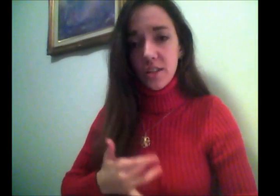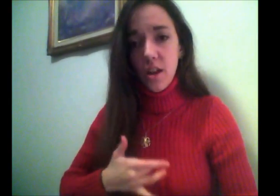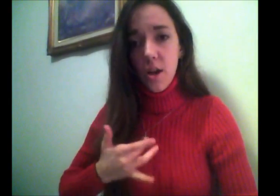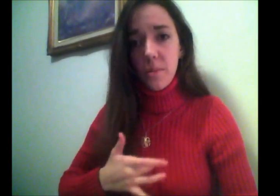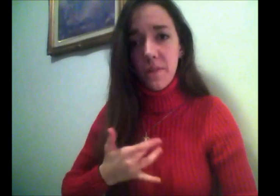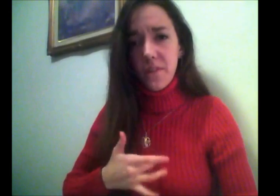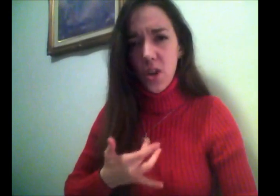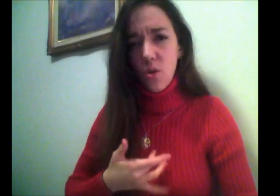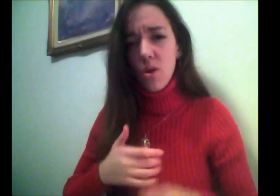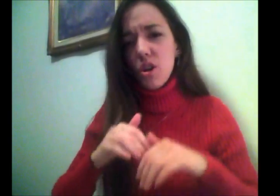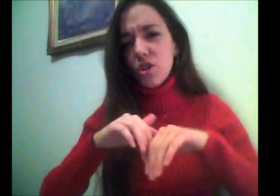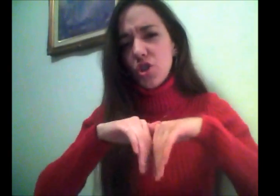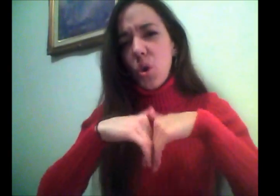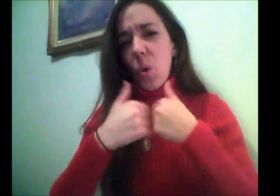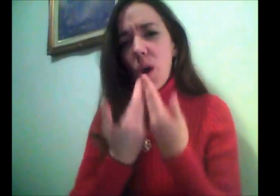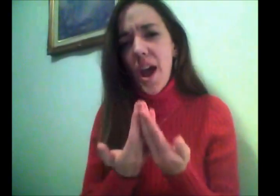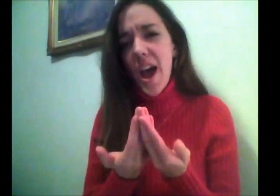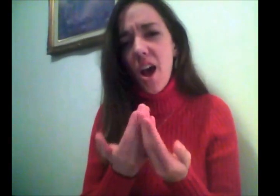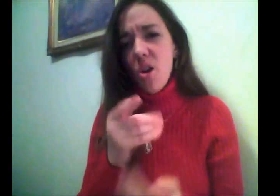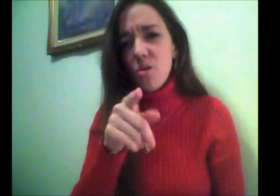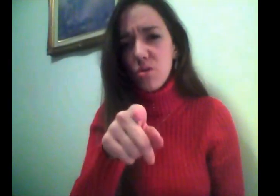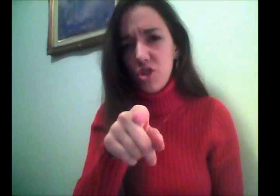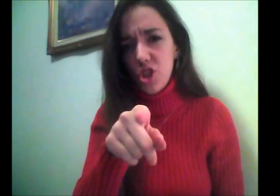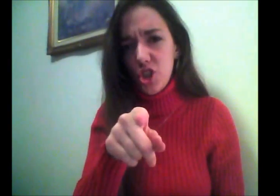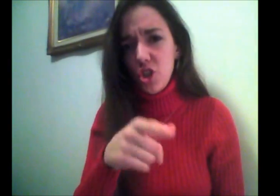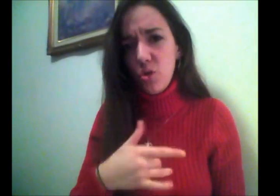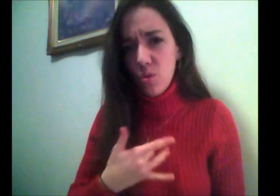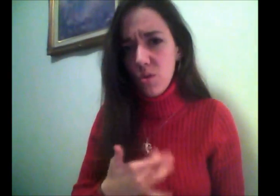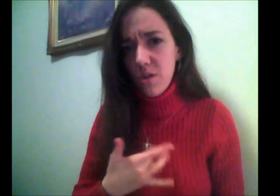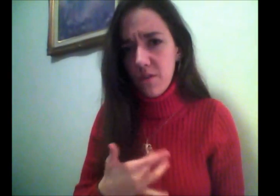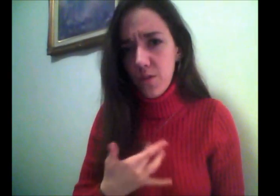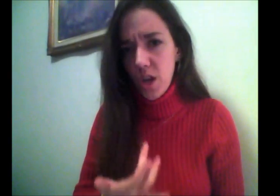up, feel. So how do you feel?